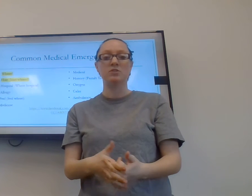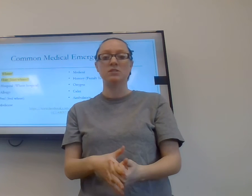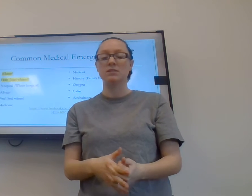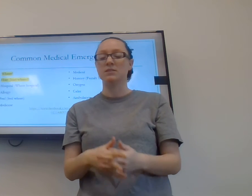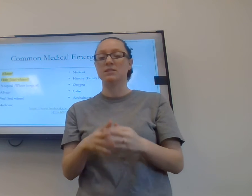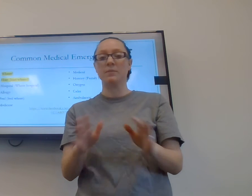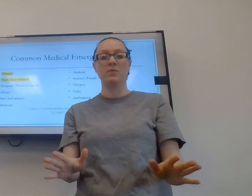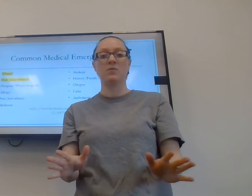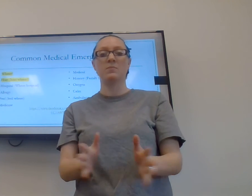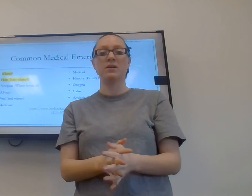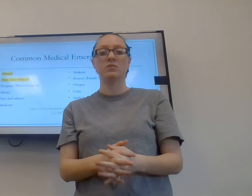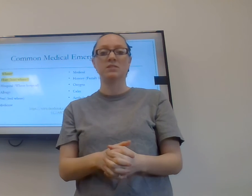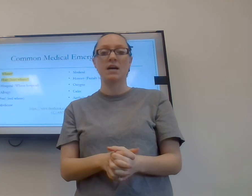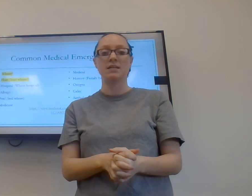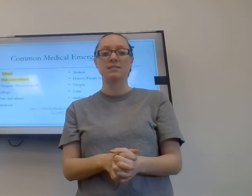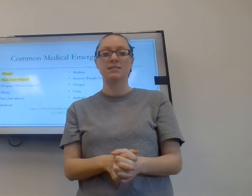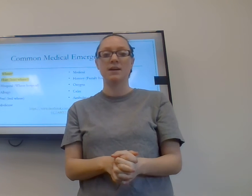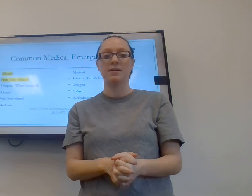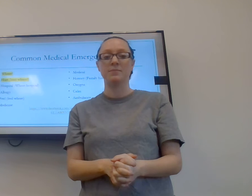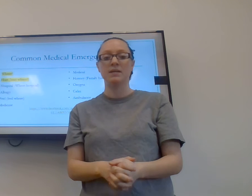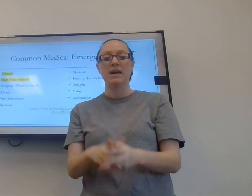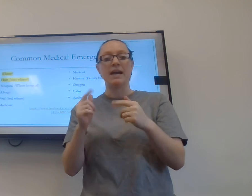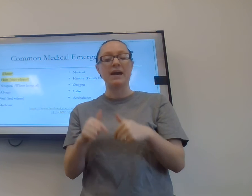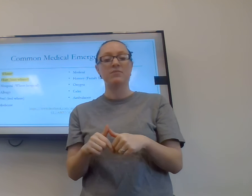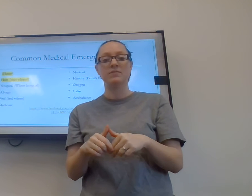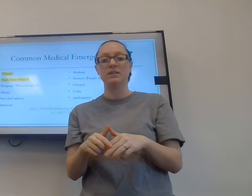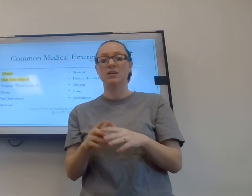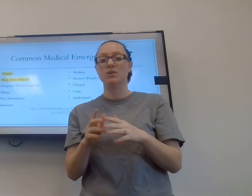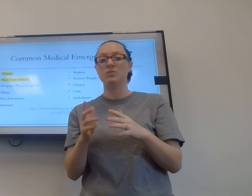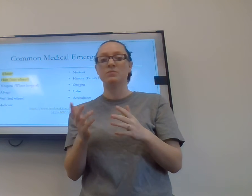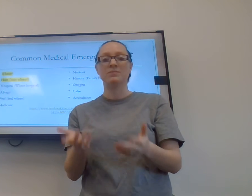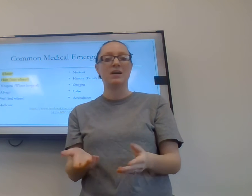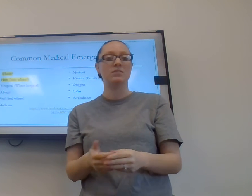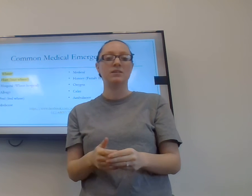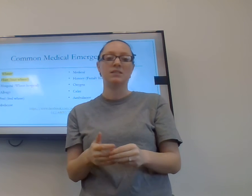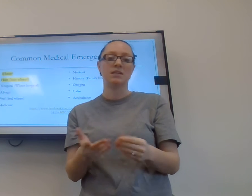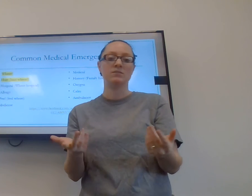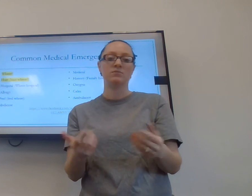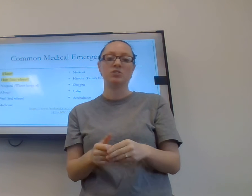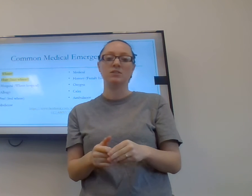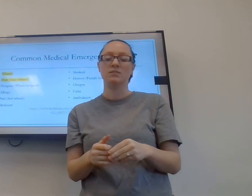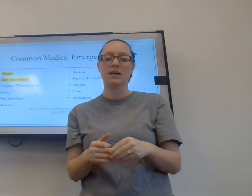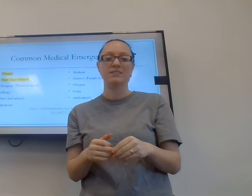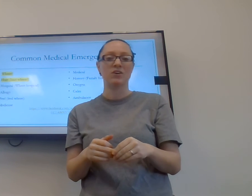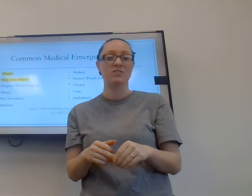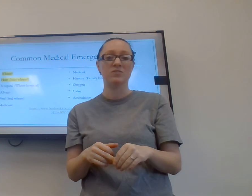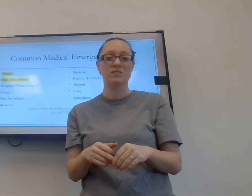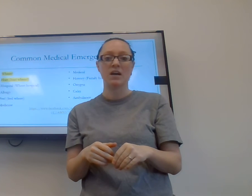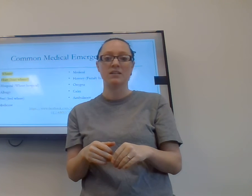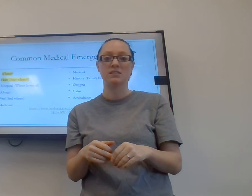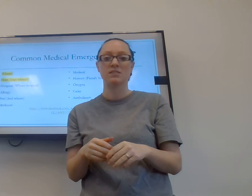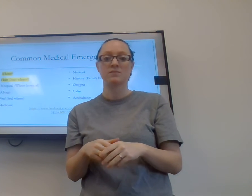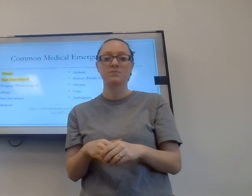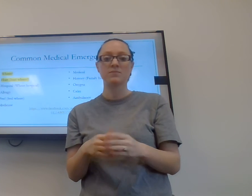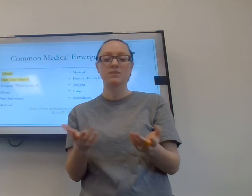just simple medical signs. I have a video. I know she signs all of those signs, so